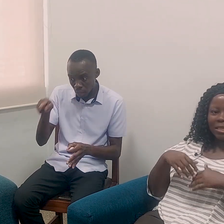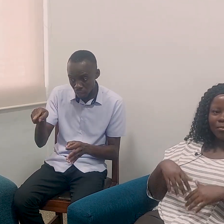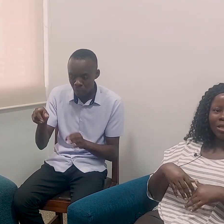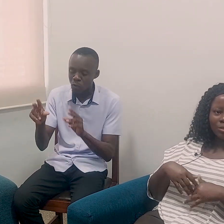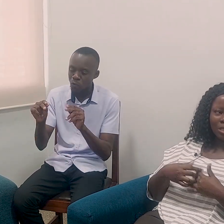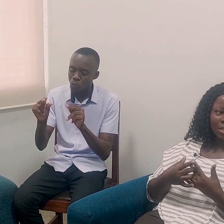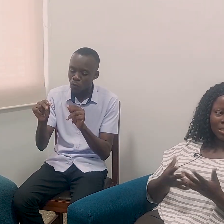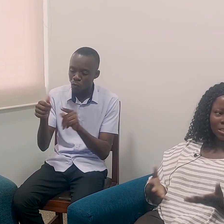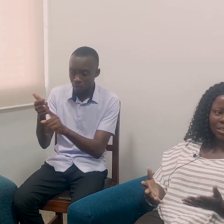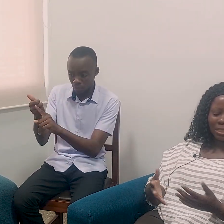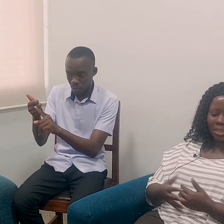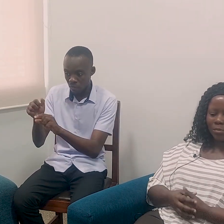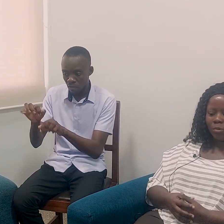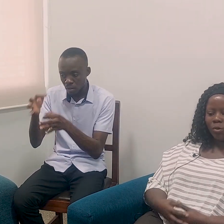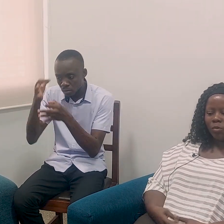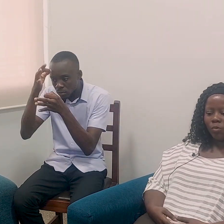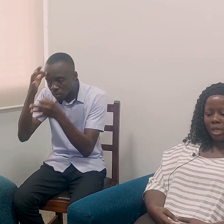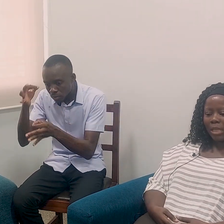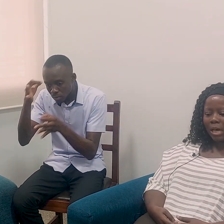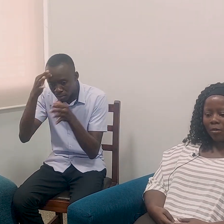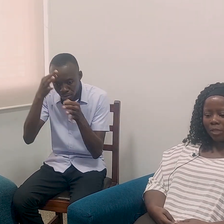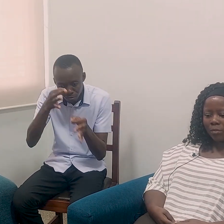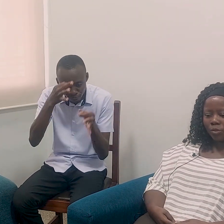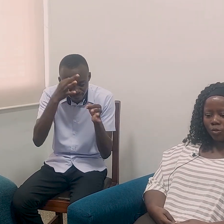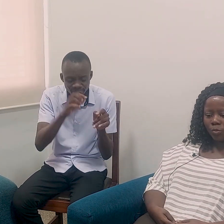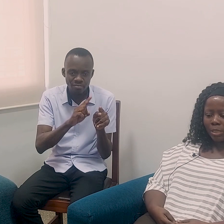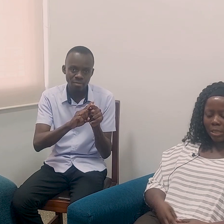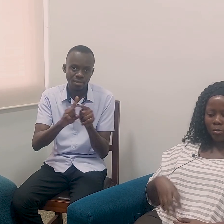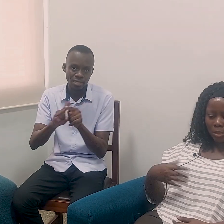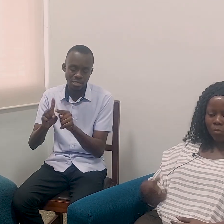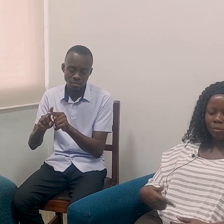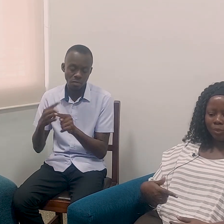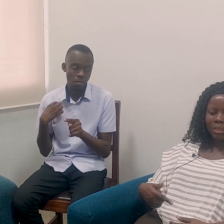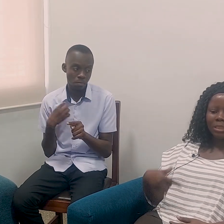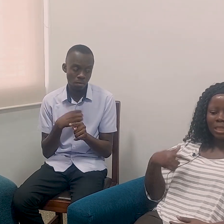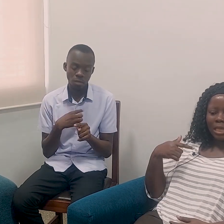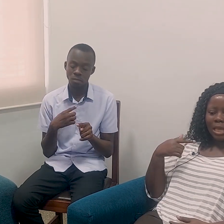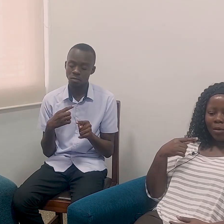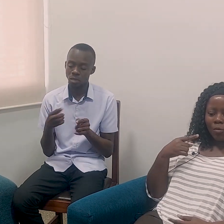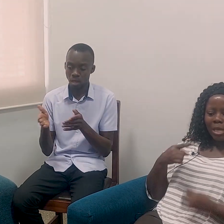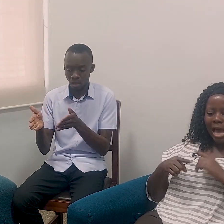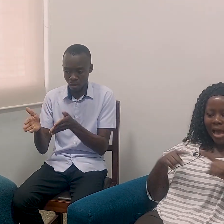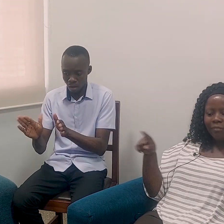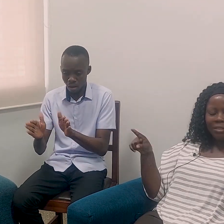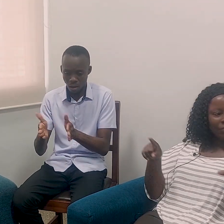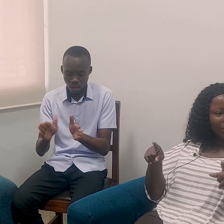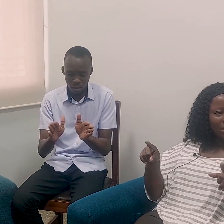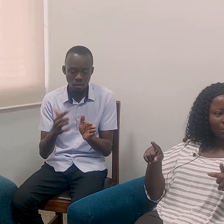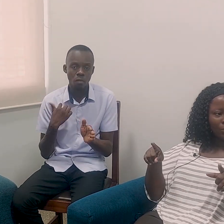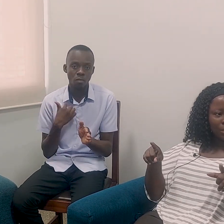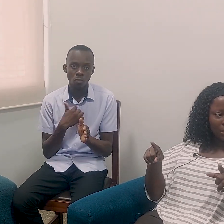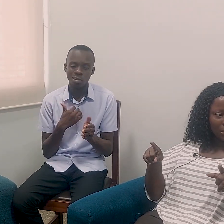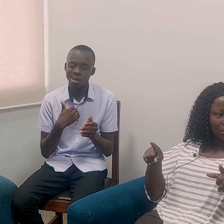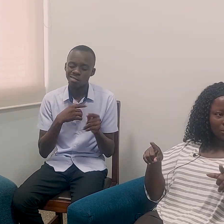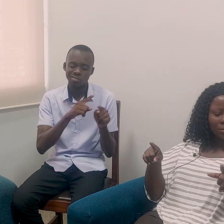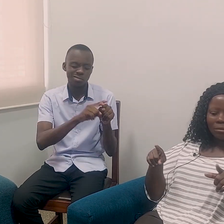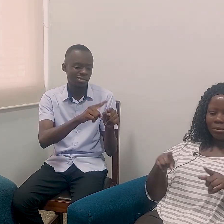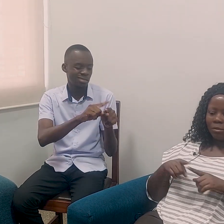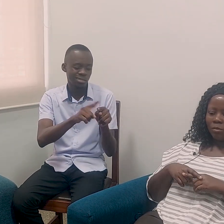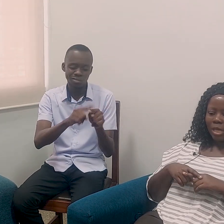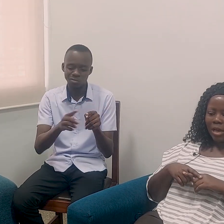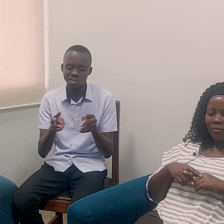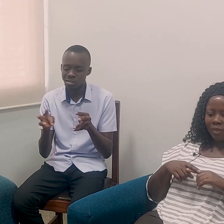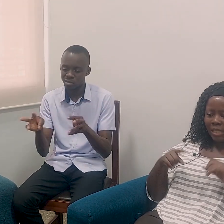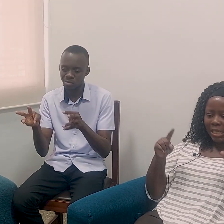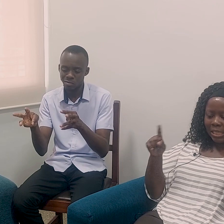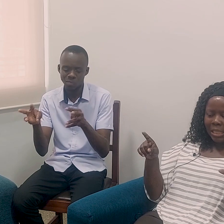ability and the right to their decisions and we allow them to. But I will still repeat, we have different approaches.